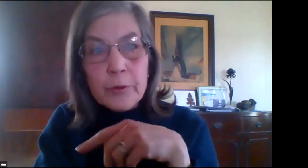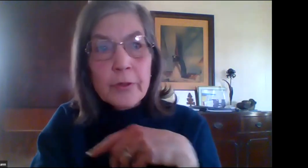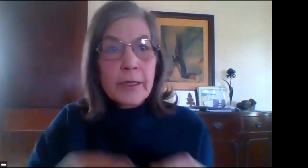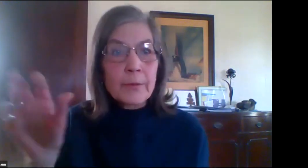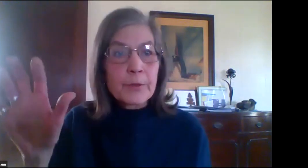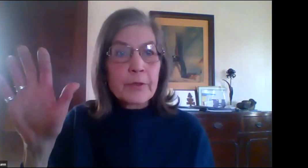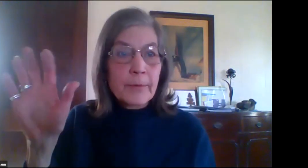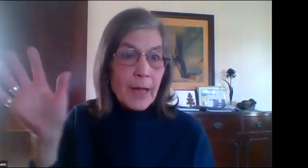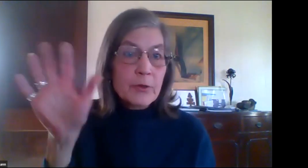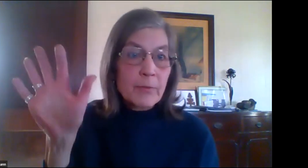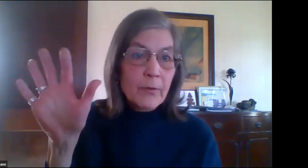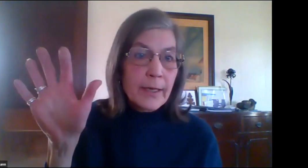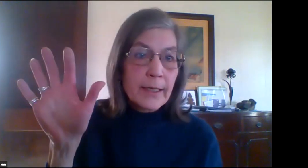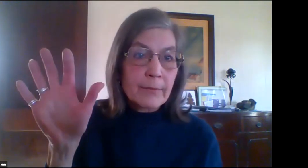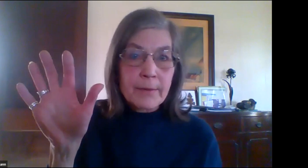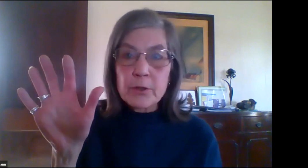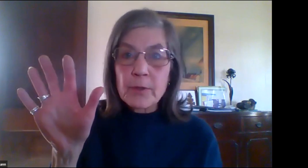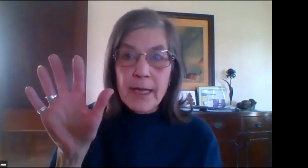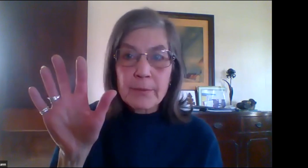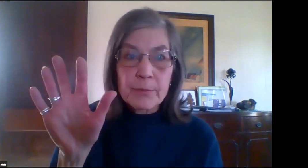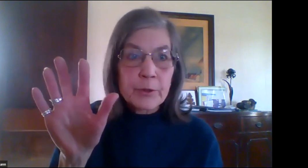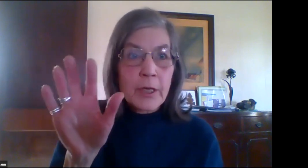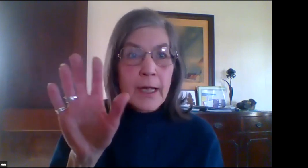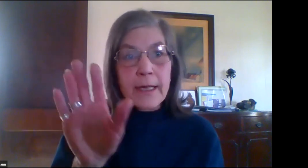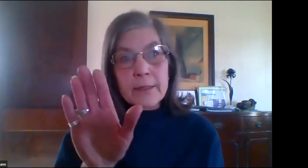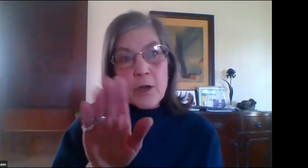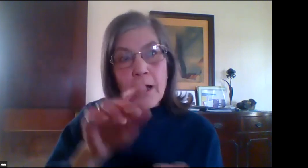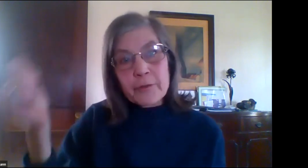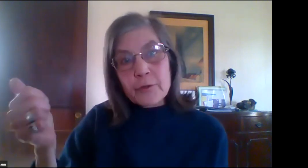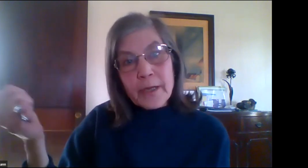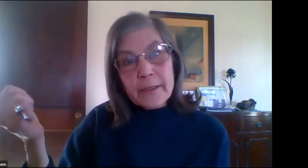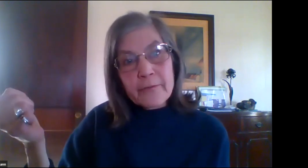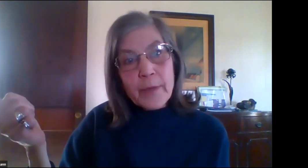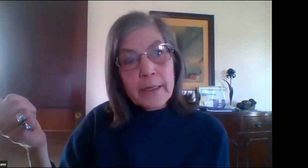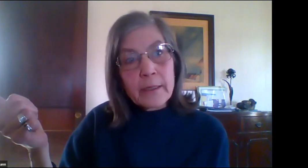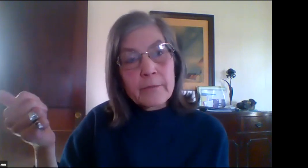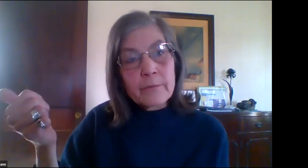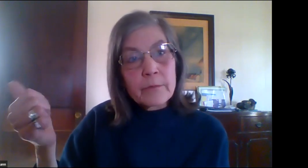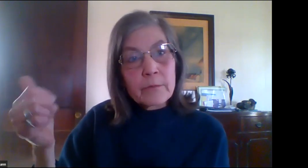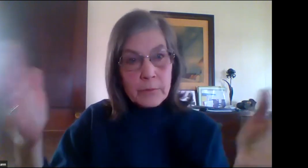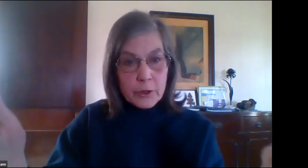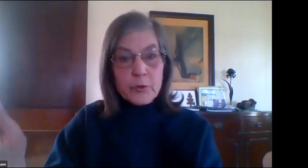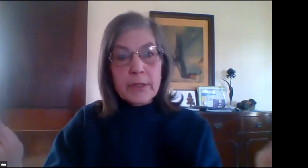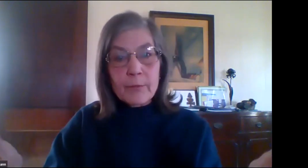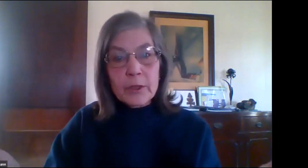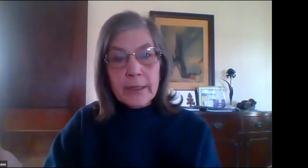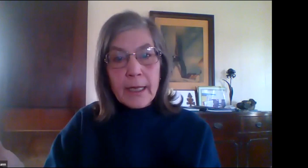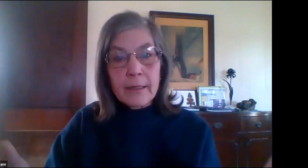computer, it appears, I mean, I'm using my right hand, but I assume a lot of people work, and it's off to the right of my the screen I'm looking at.